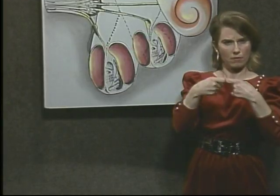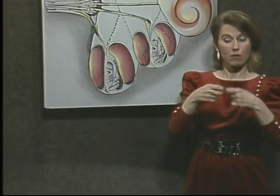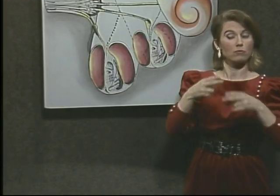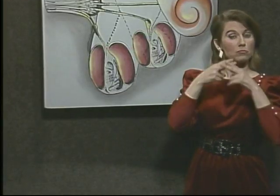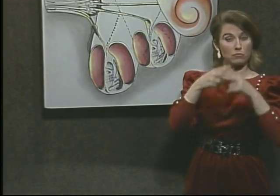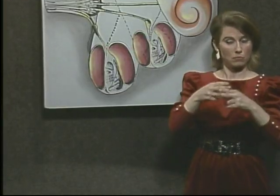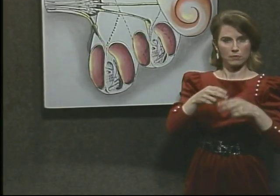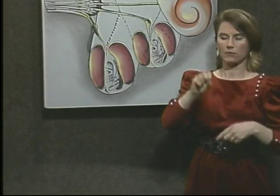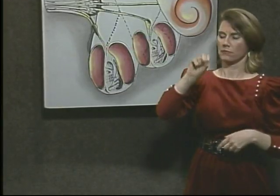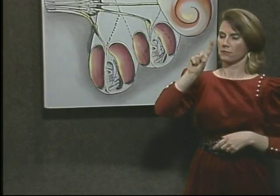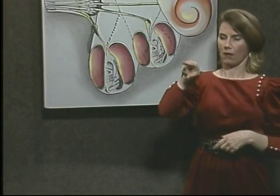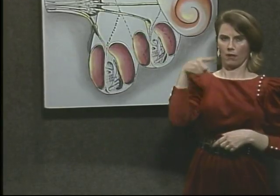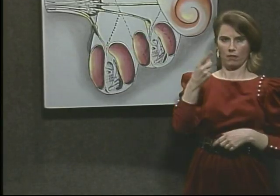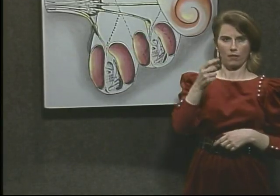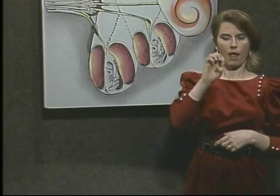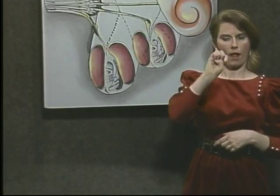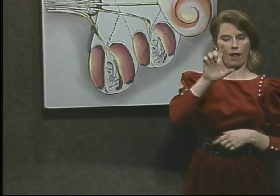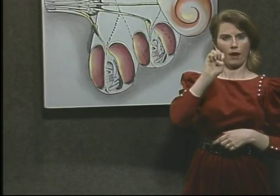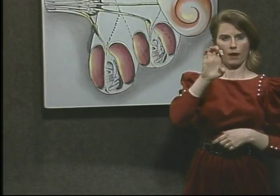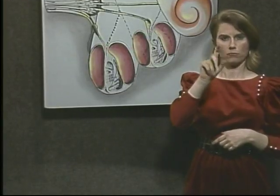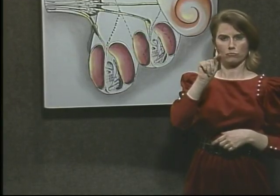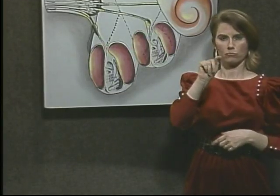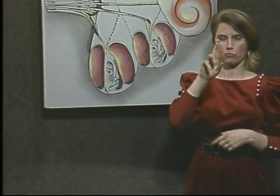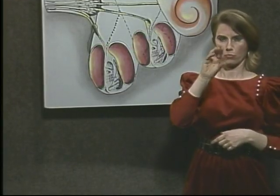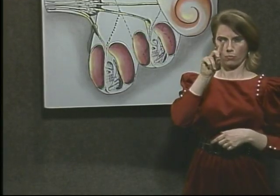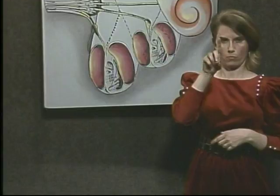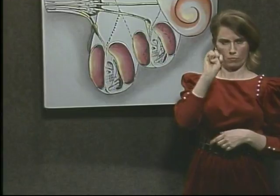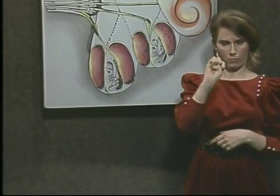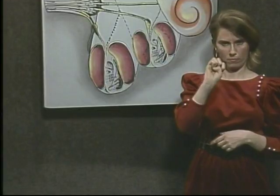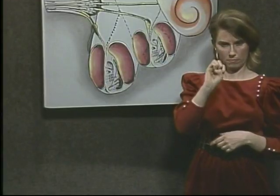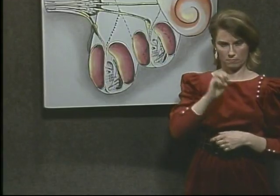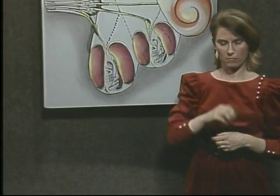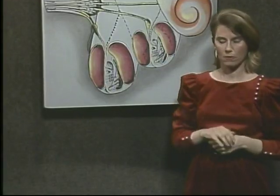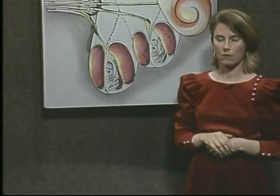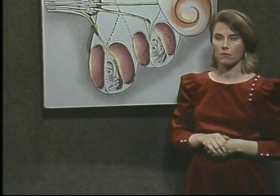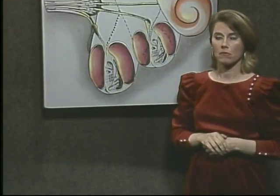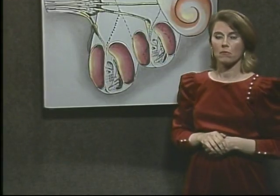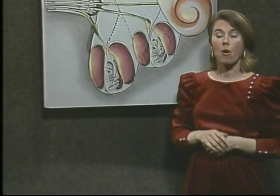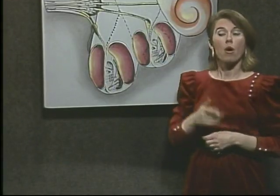electrode, and that is called the single electrode.